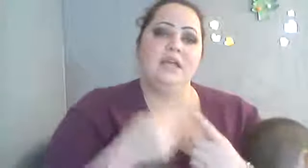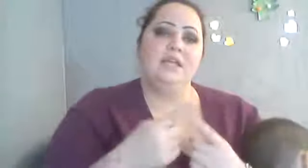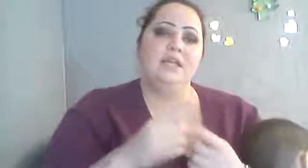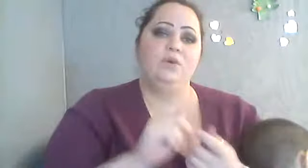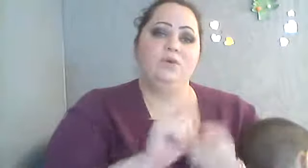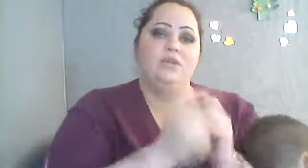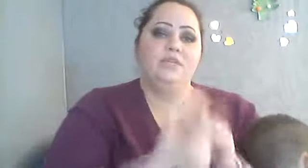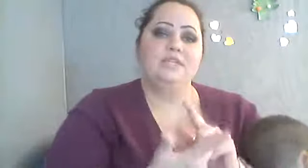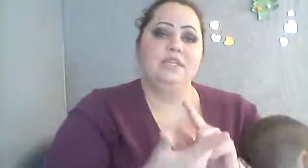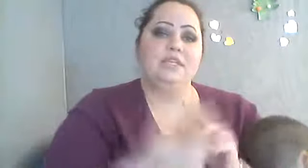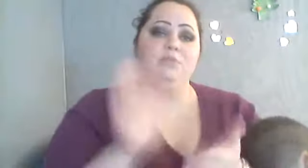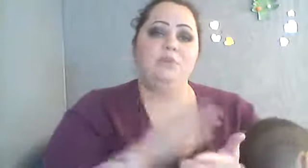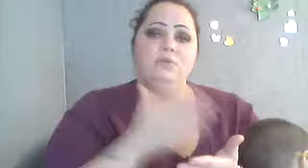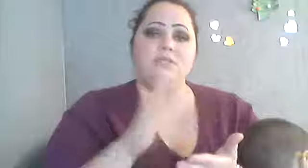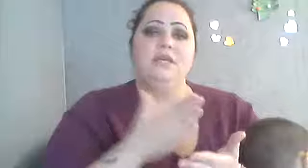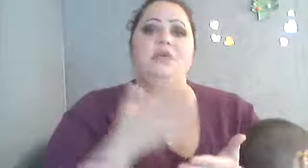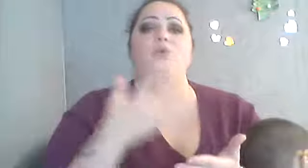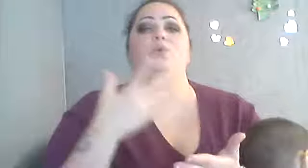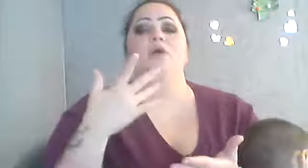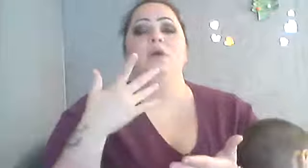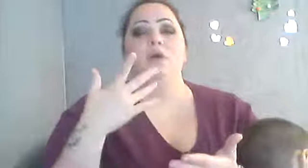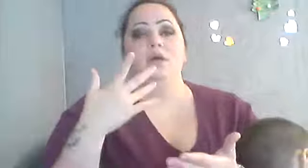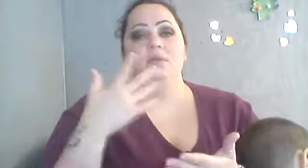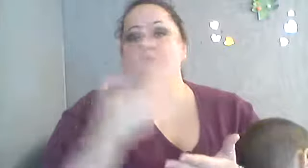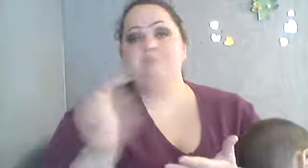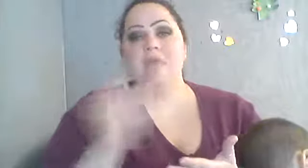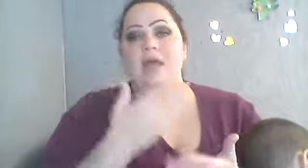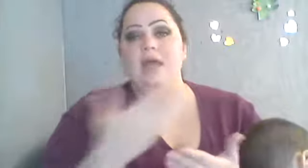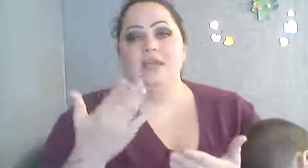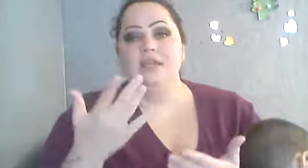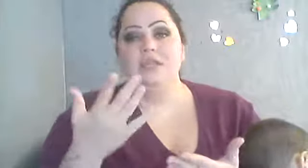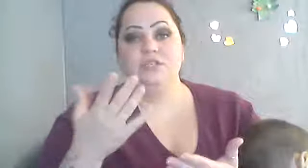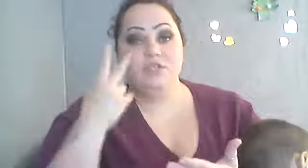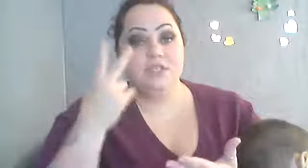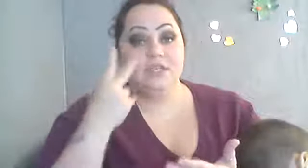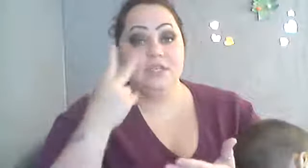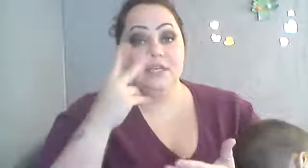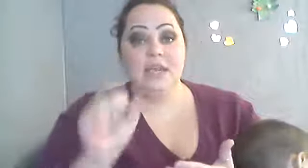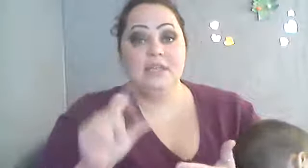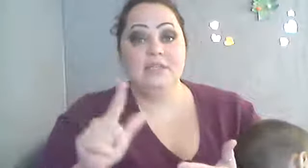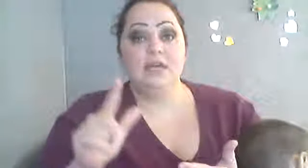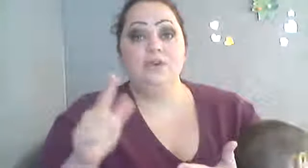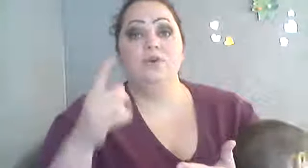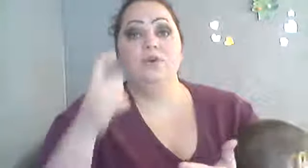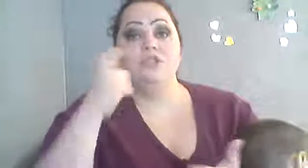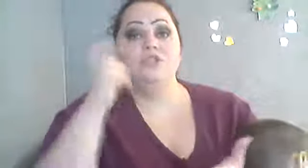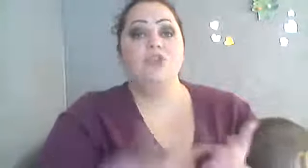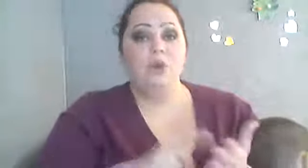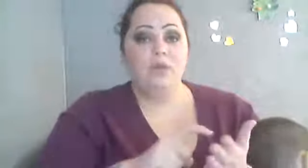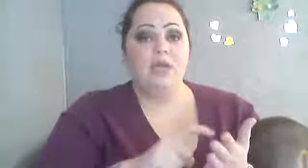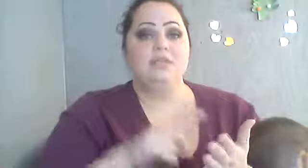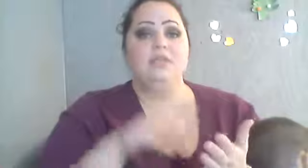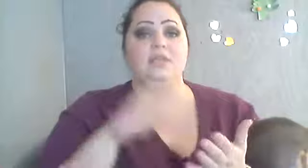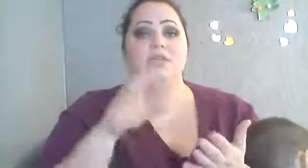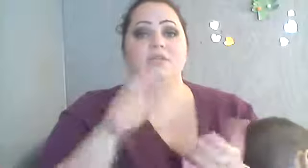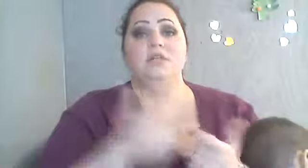signing or translating music or anything that you're seeing in ASL, you're going to notice that there's a lot